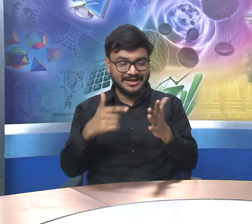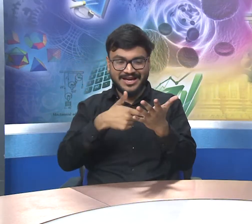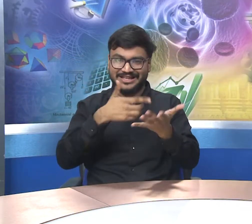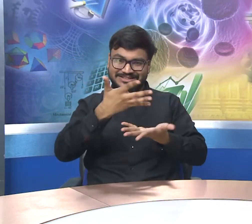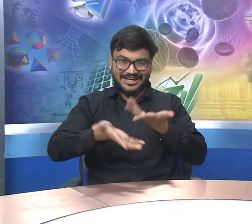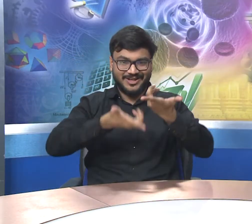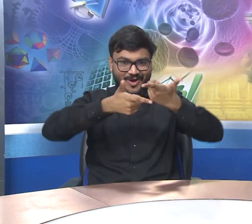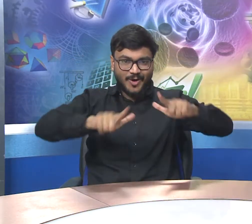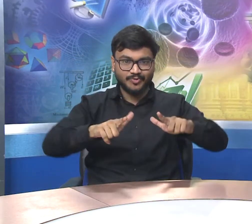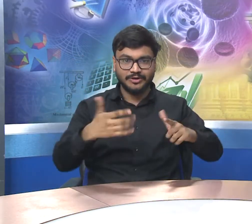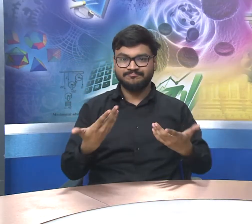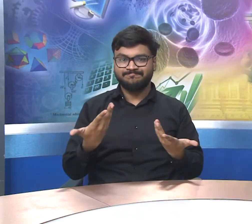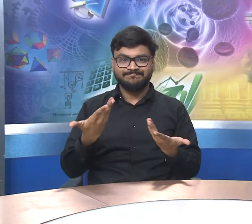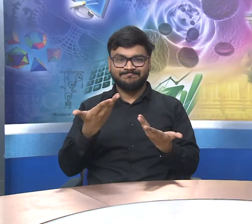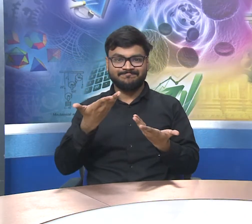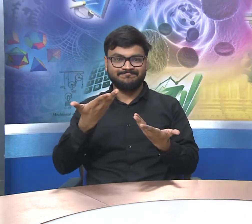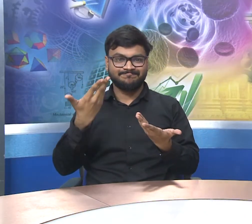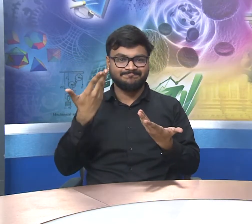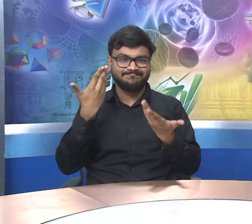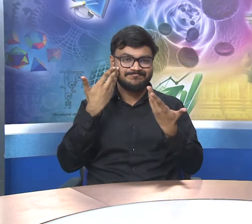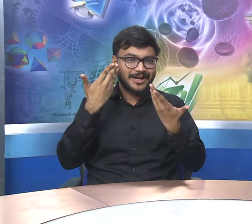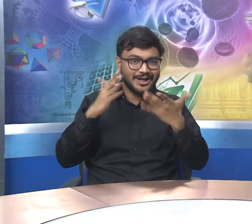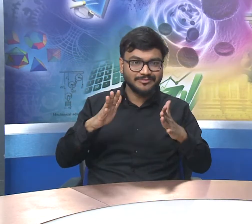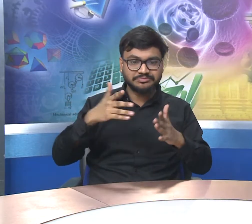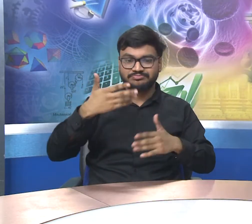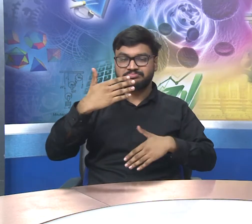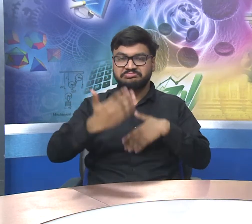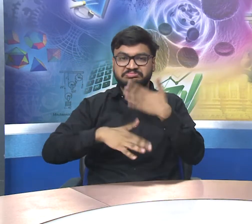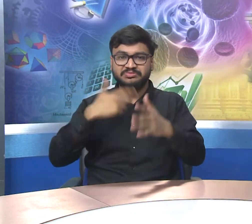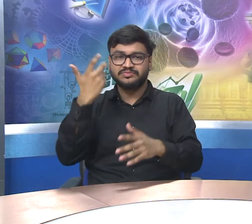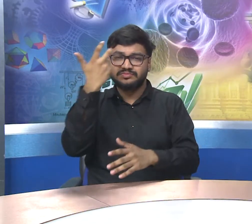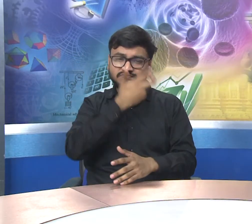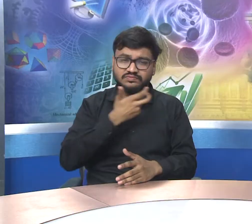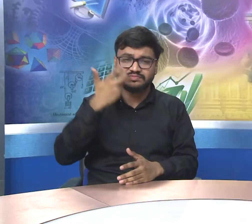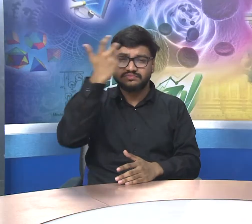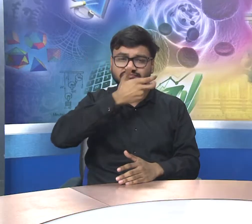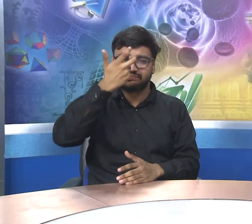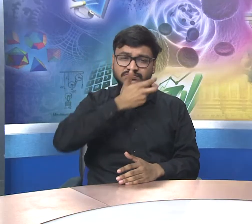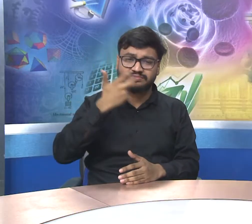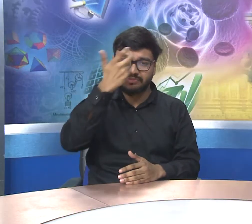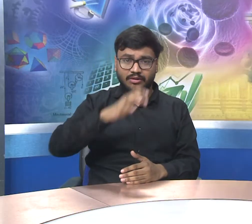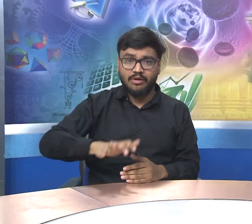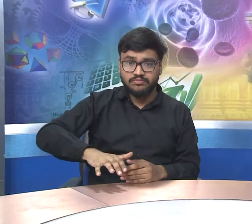grow up with oral language without any sign language input.